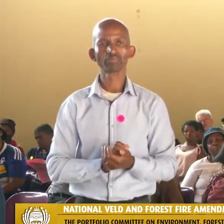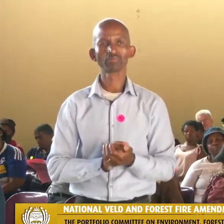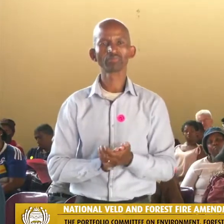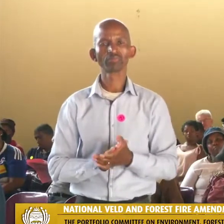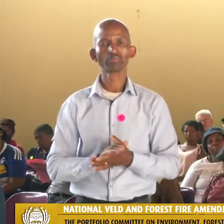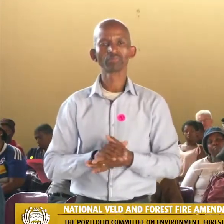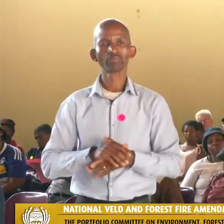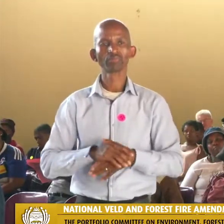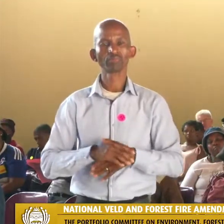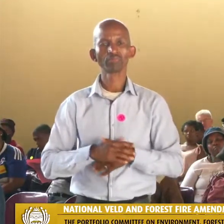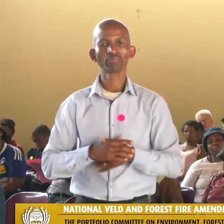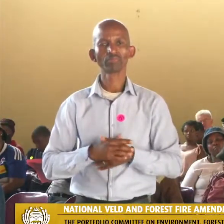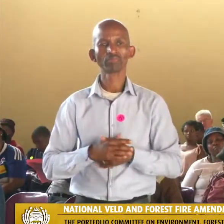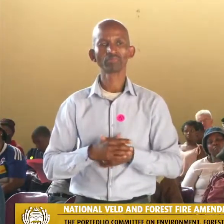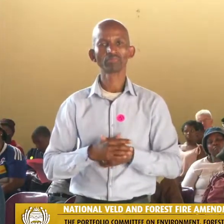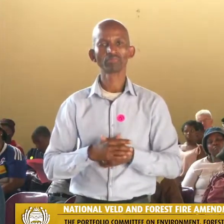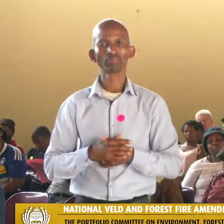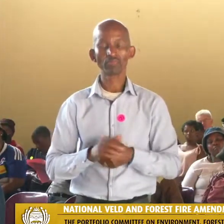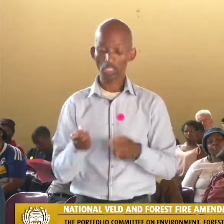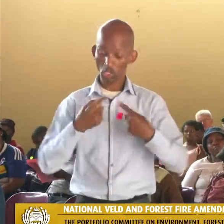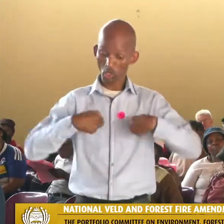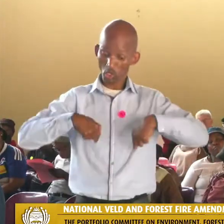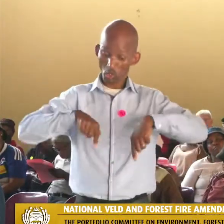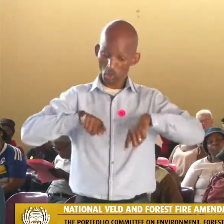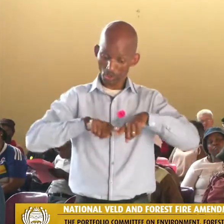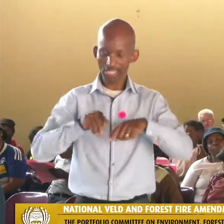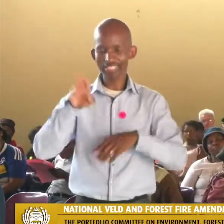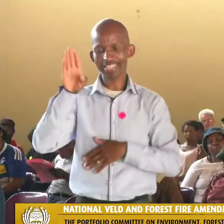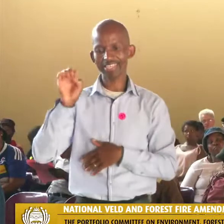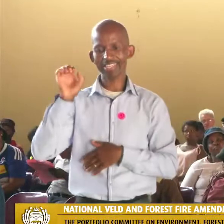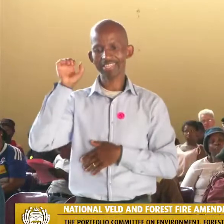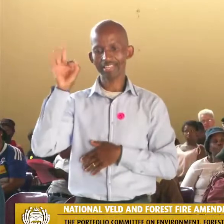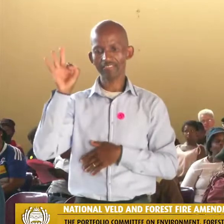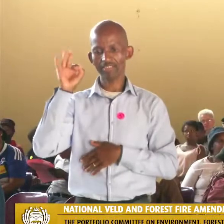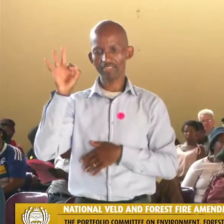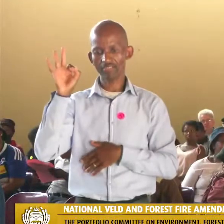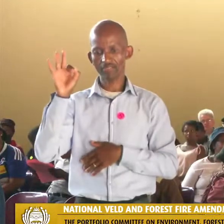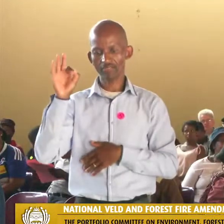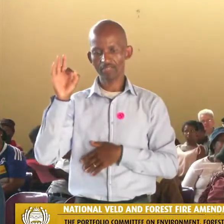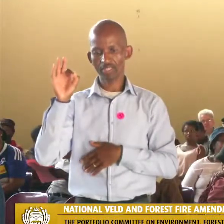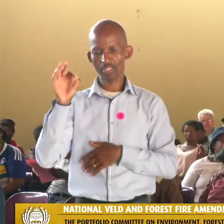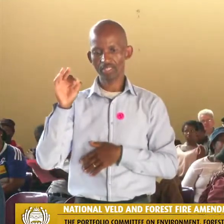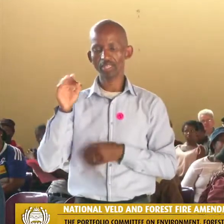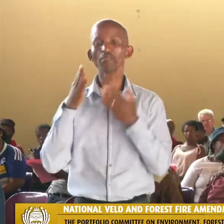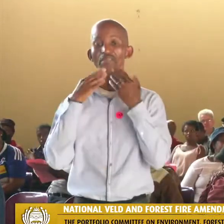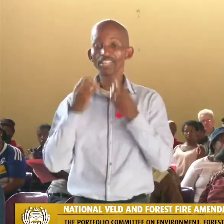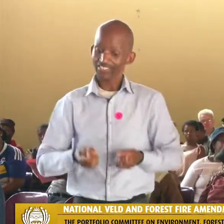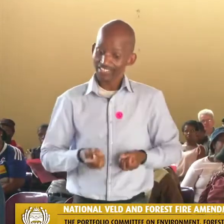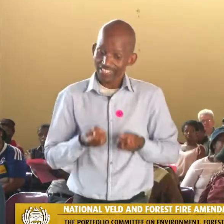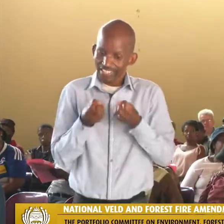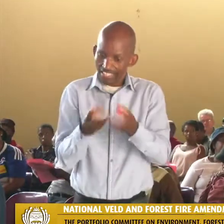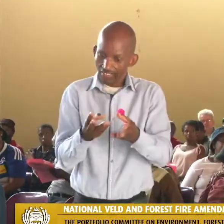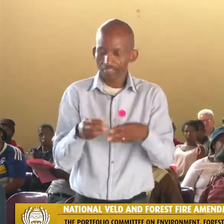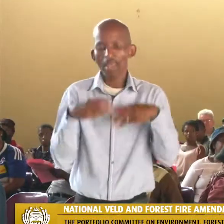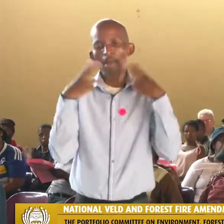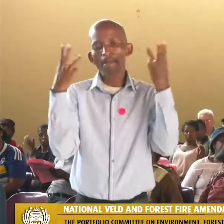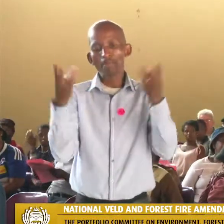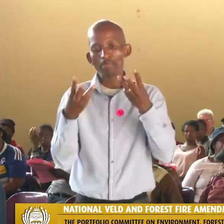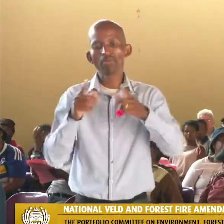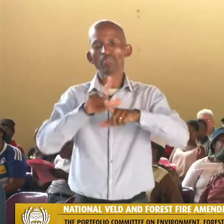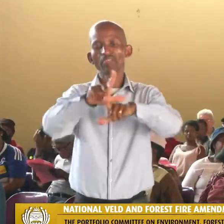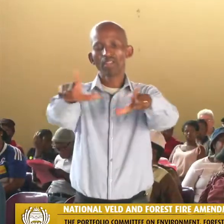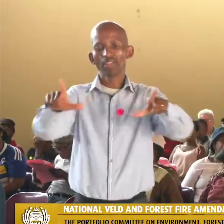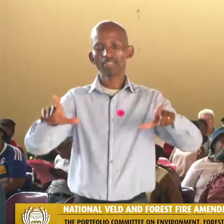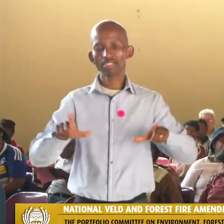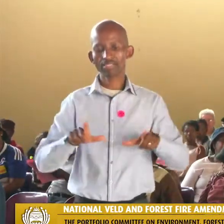there. Rena re le EFF re ifang batho lefase. We as